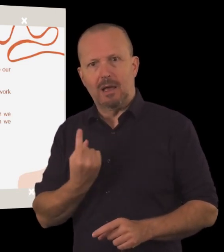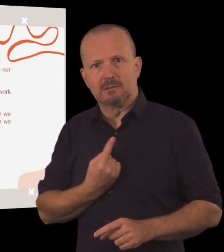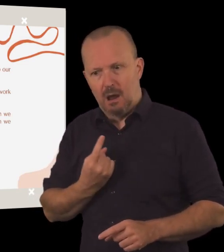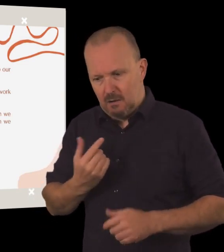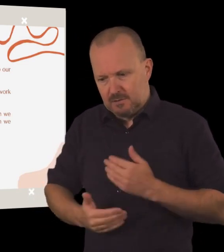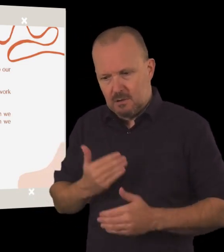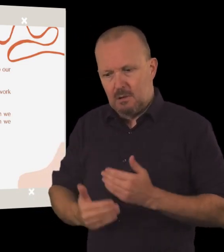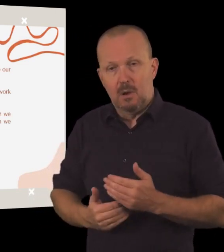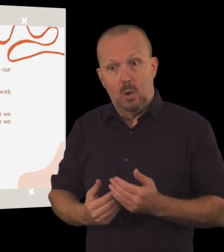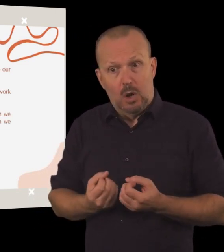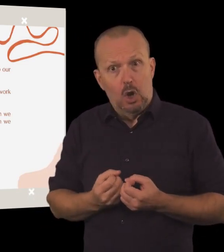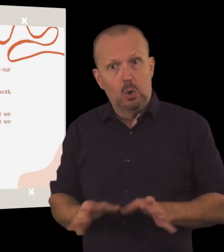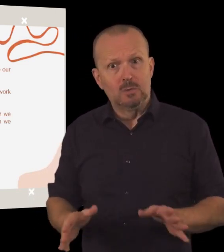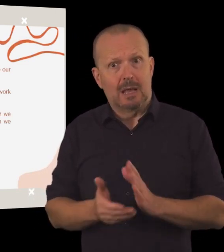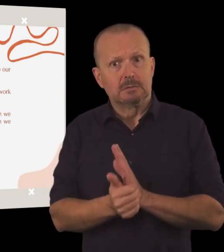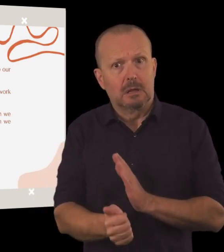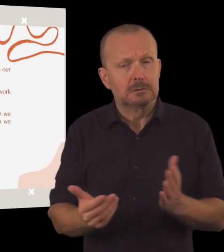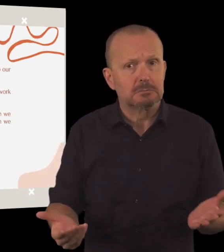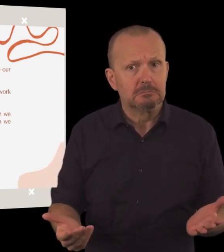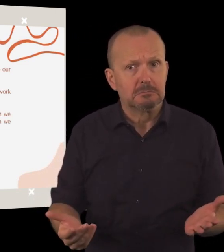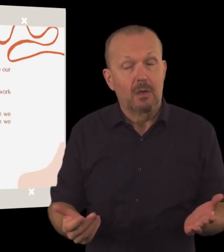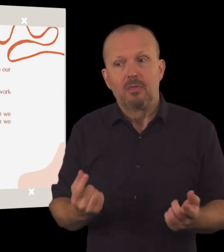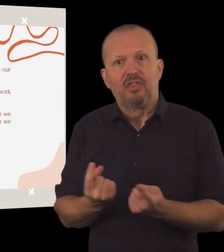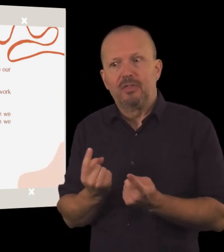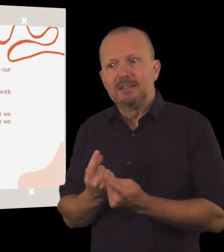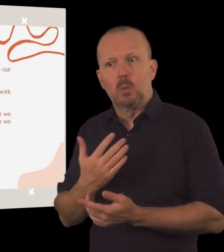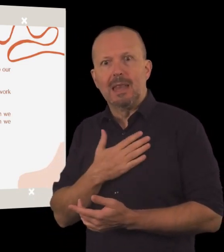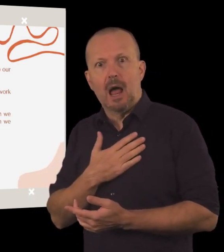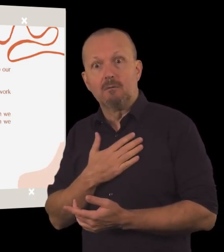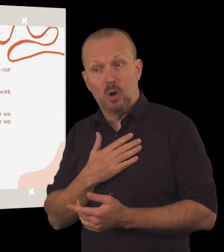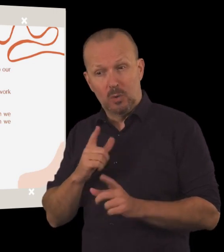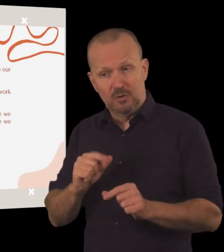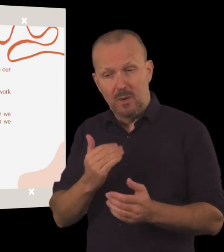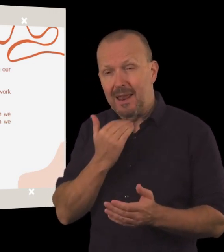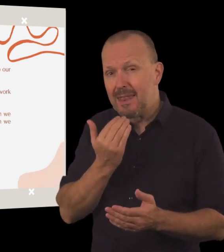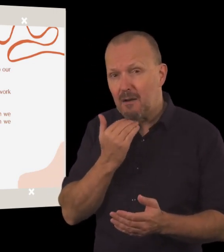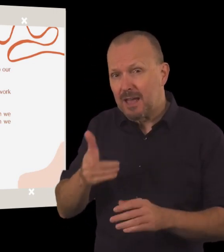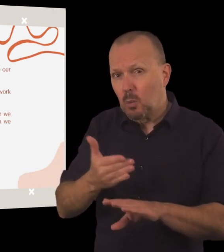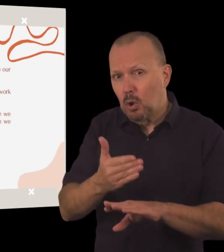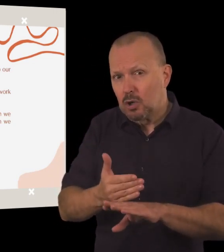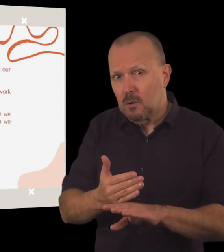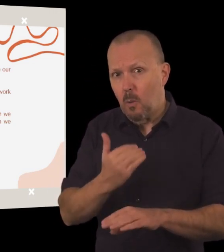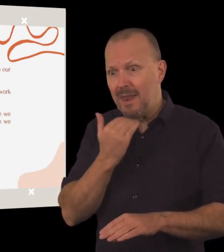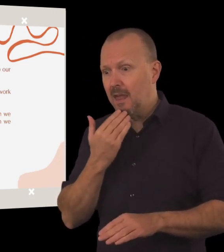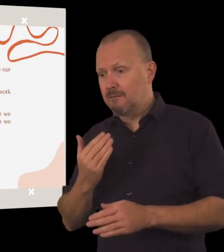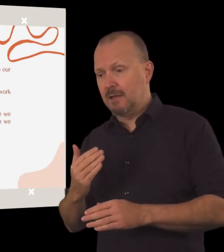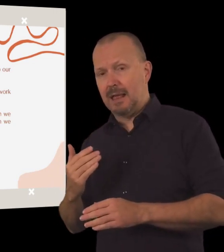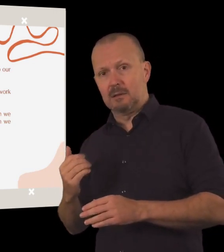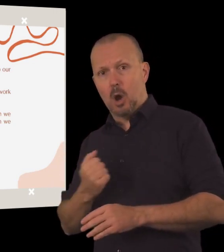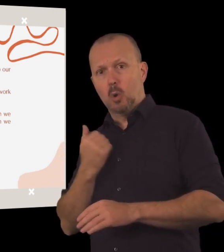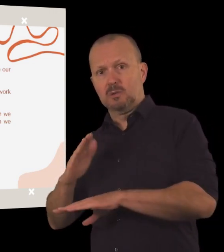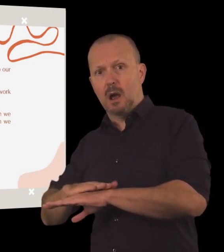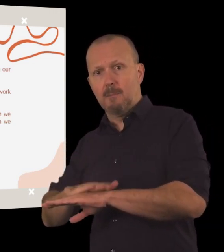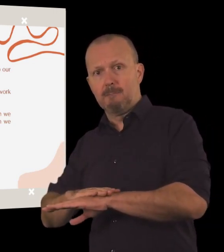them to our fullest potential? Are we doing enough of the things that we love at work and outside of work?